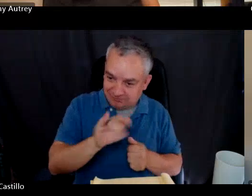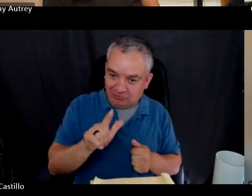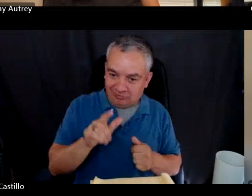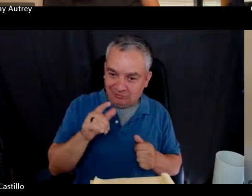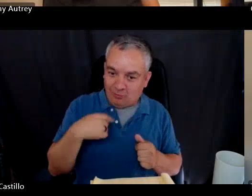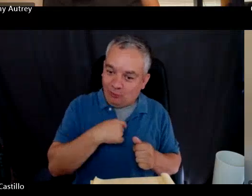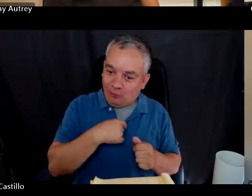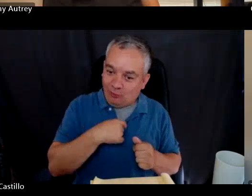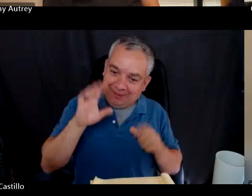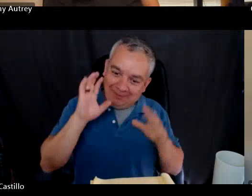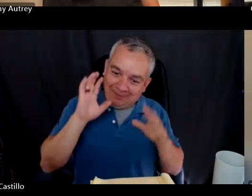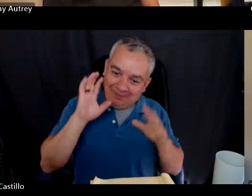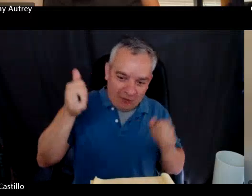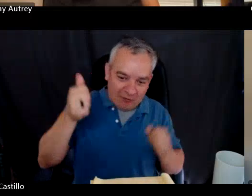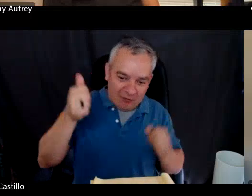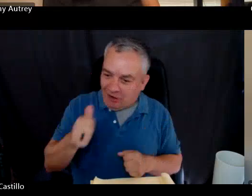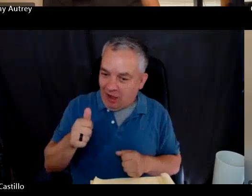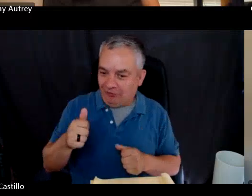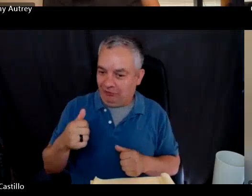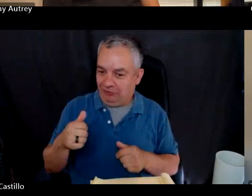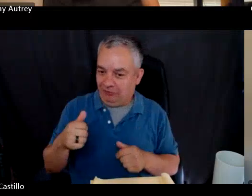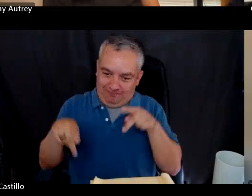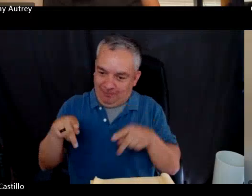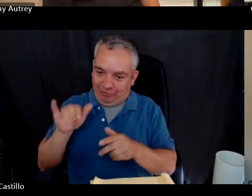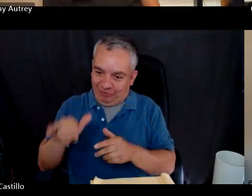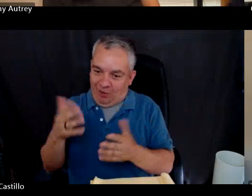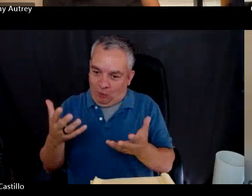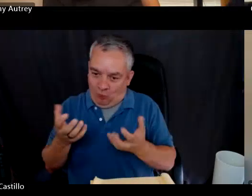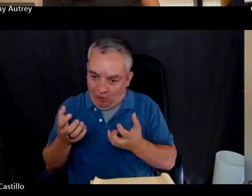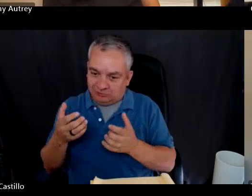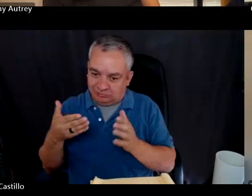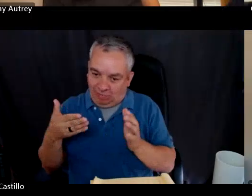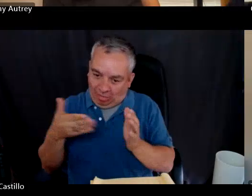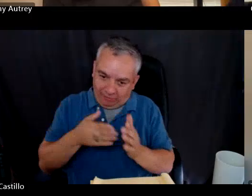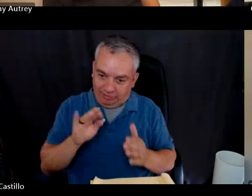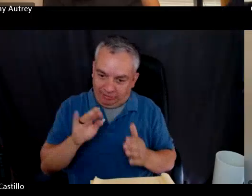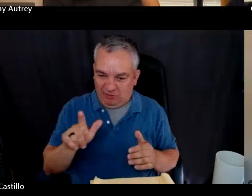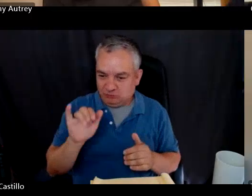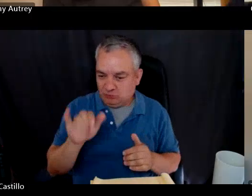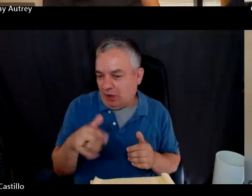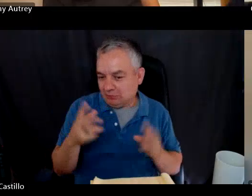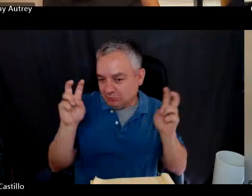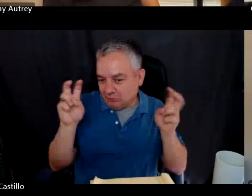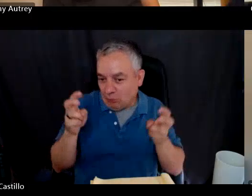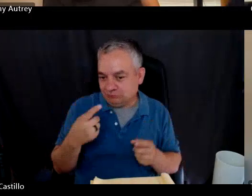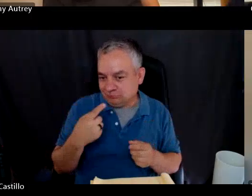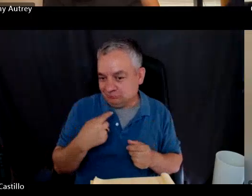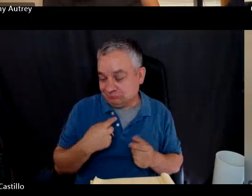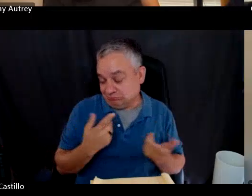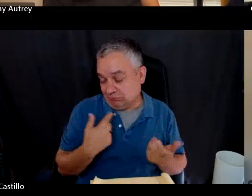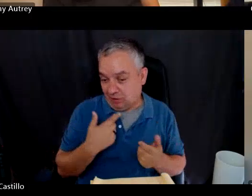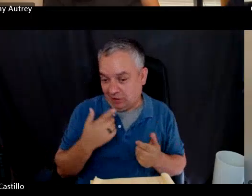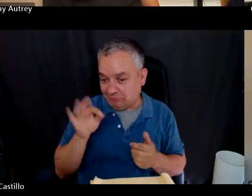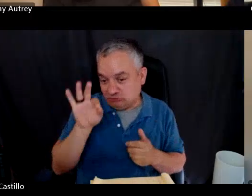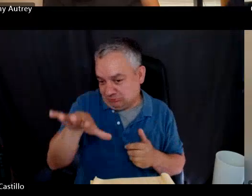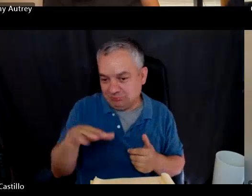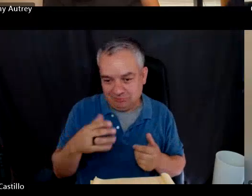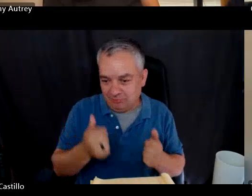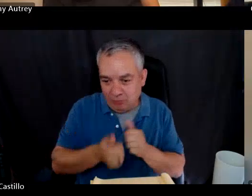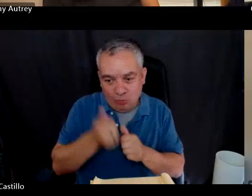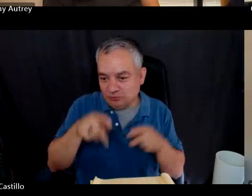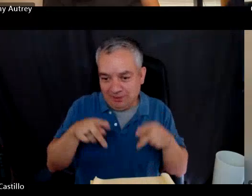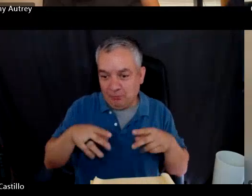we feel if we're not the ones out there, telling them. So we've got to be the loudest group in the room